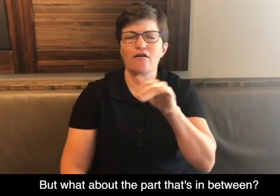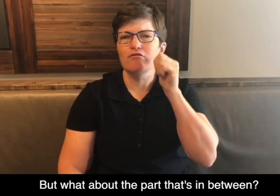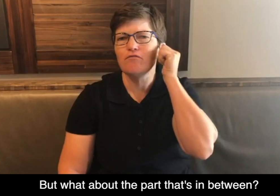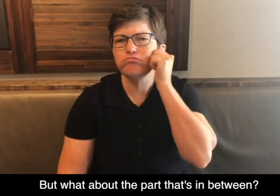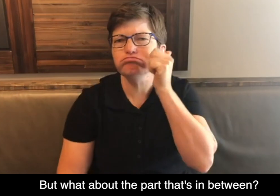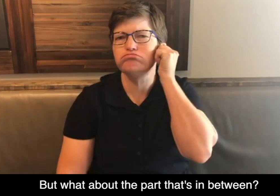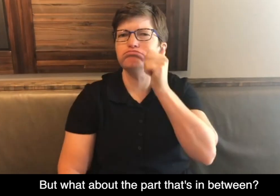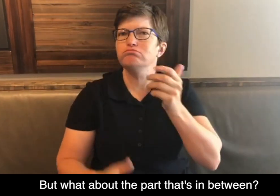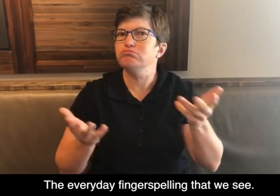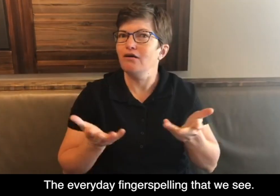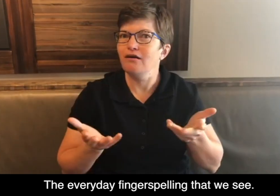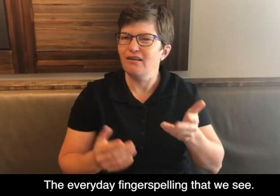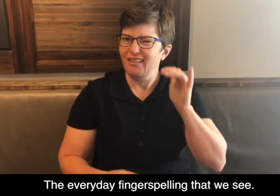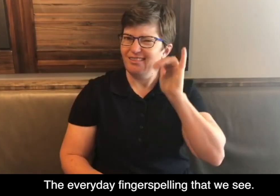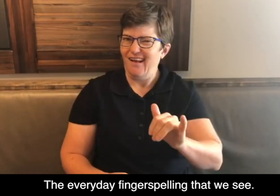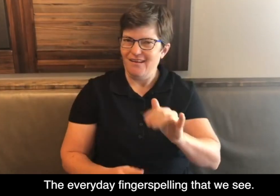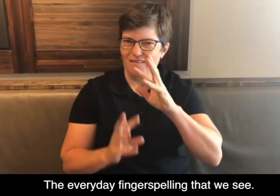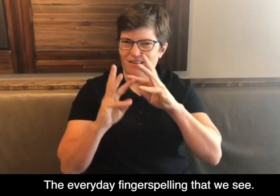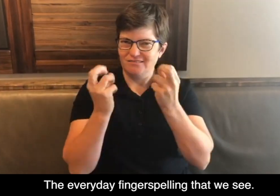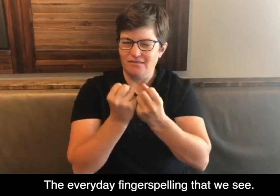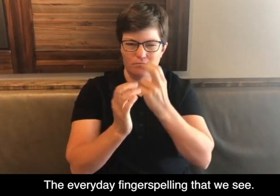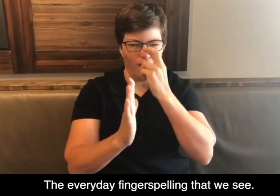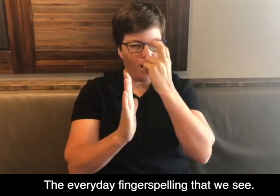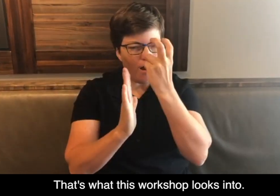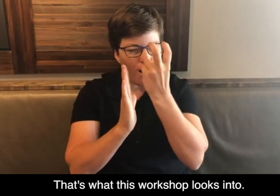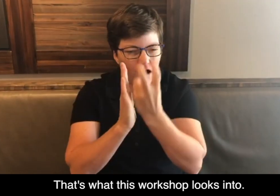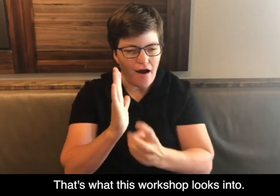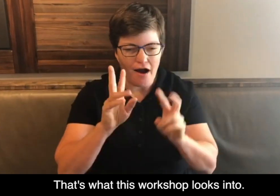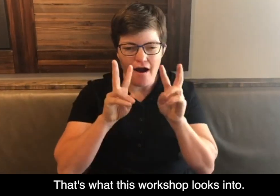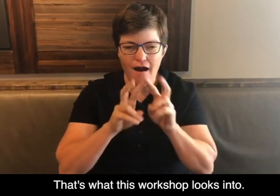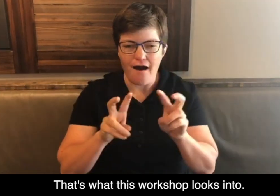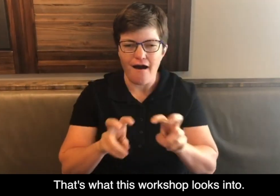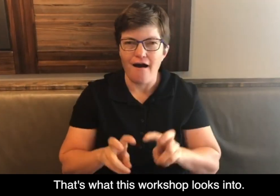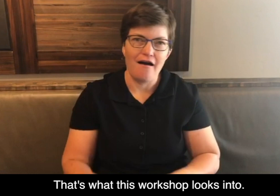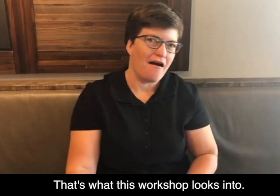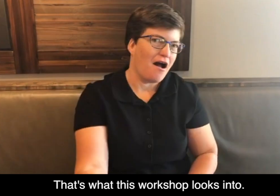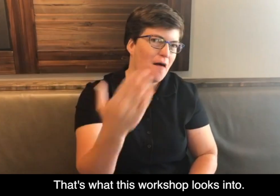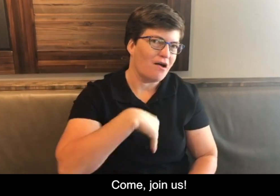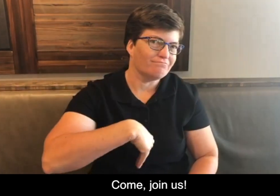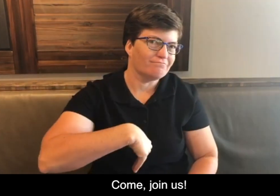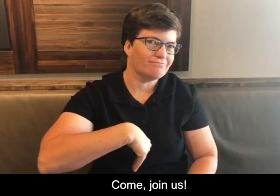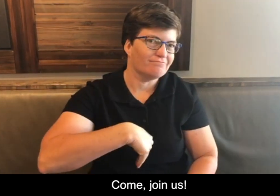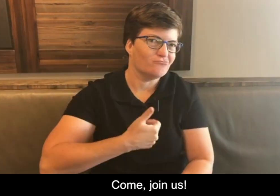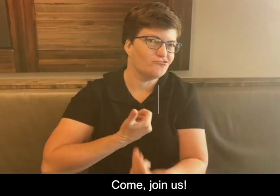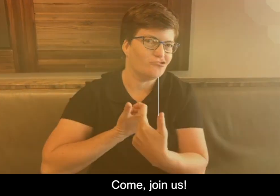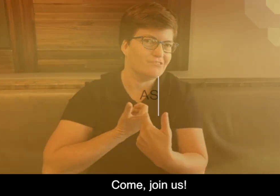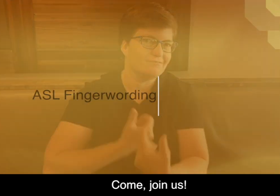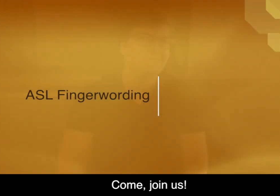in between, the everyday fingerspelling that we see? And that's what this workshop looks into. Come, join us.